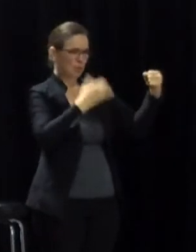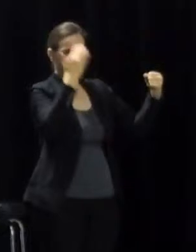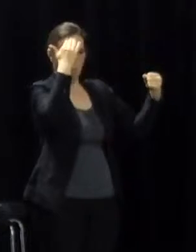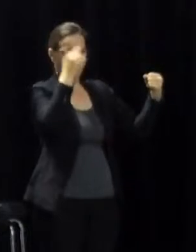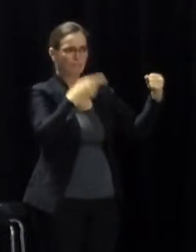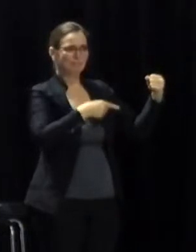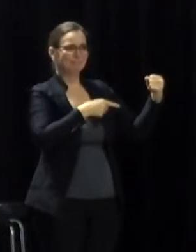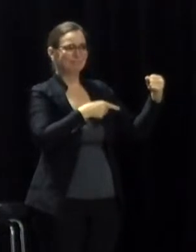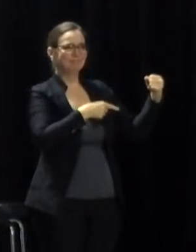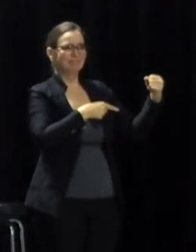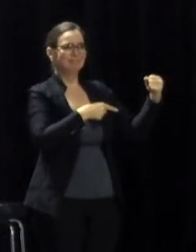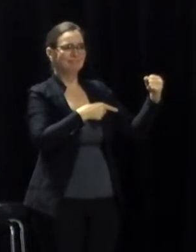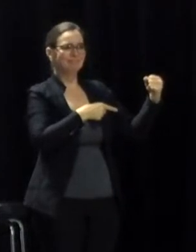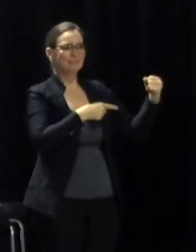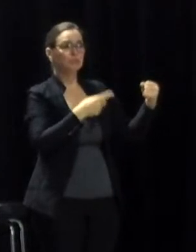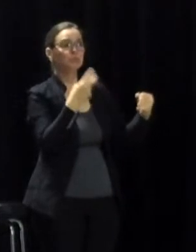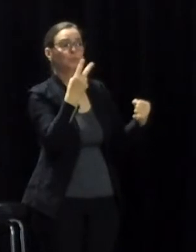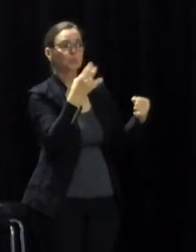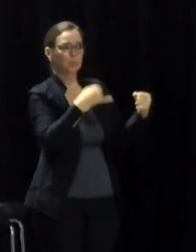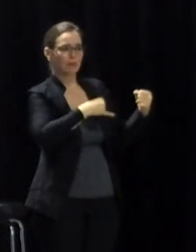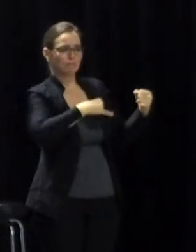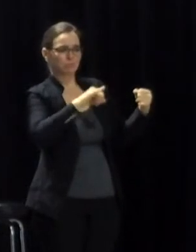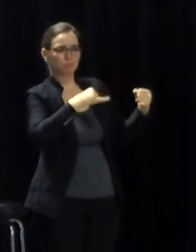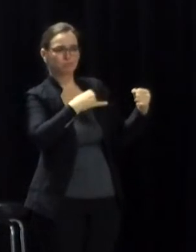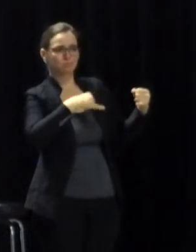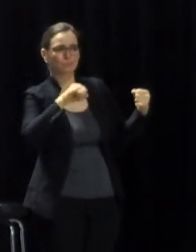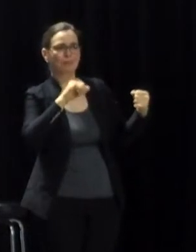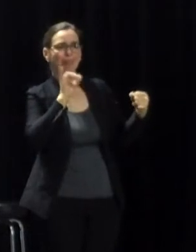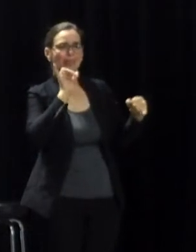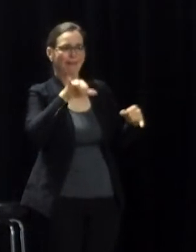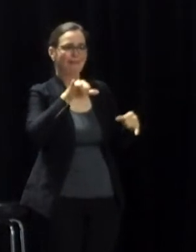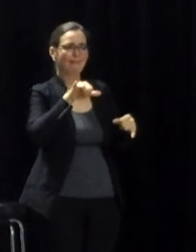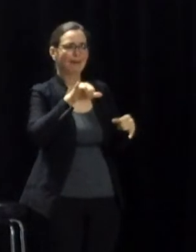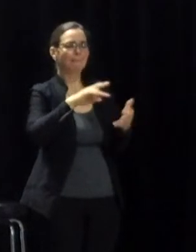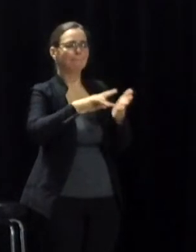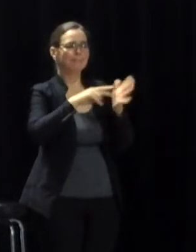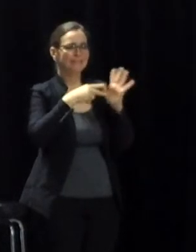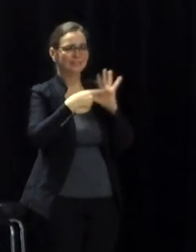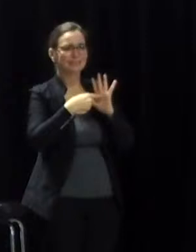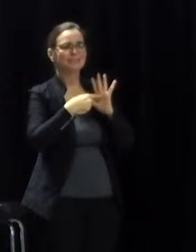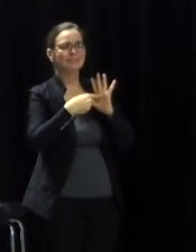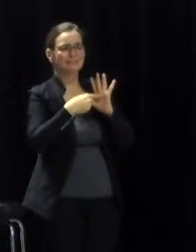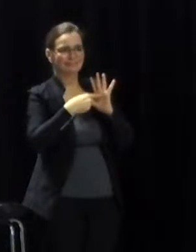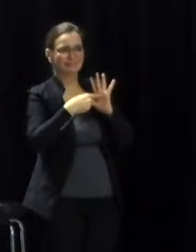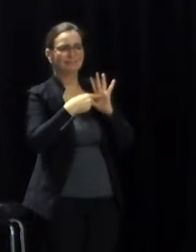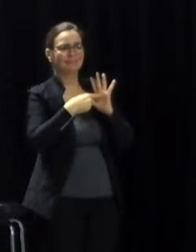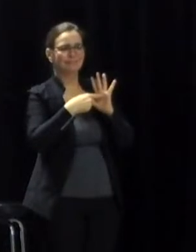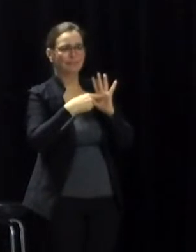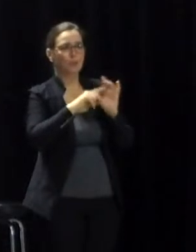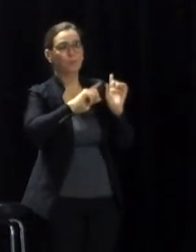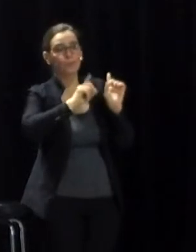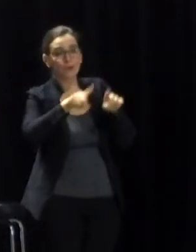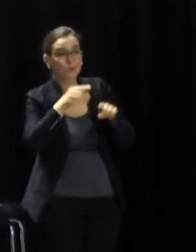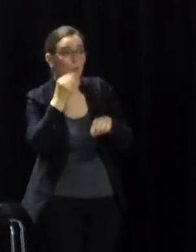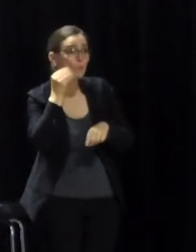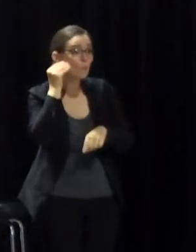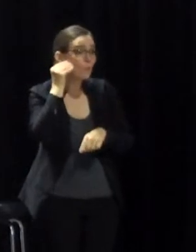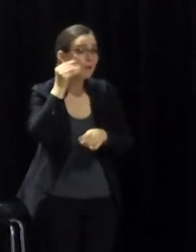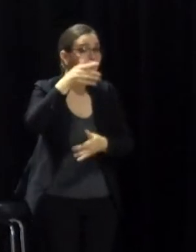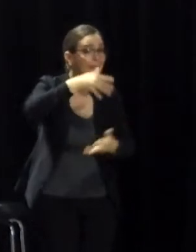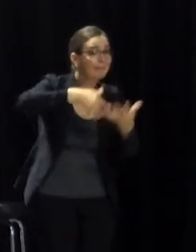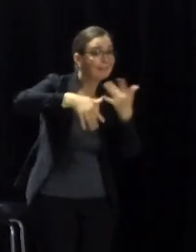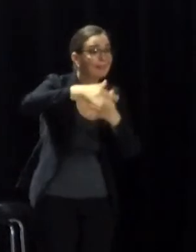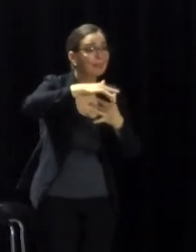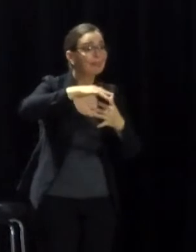contact, right? So you can see that the person went and enjoyed the whatever meal, and then after that their